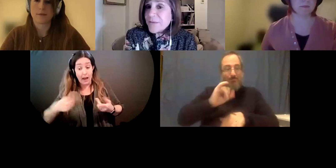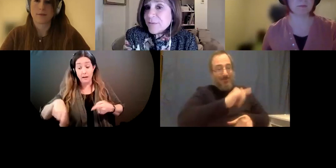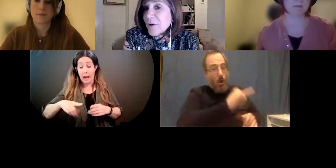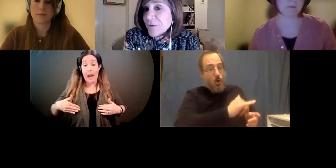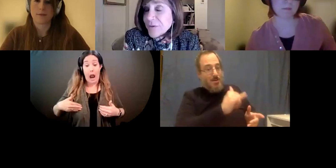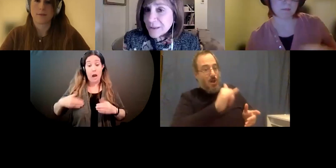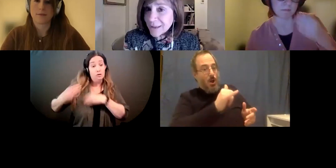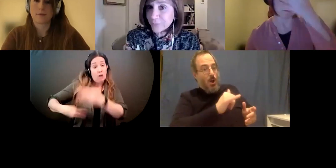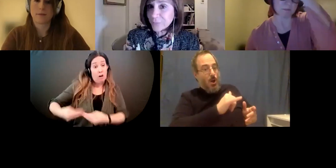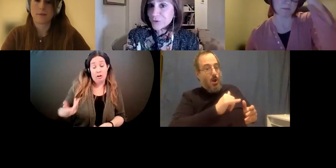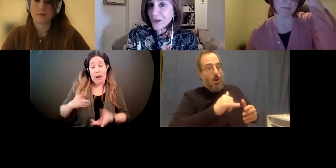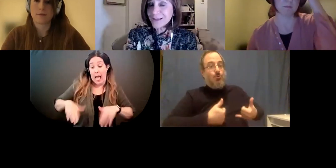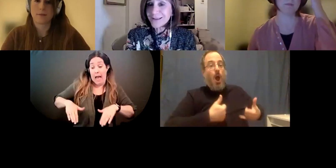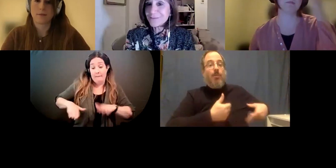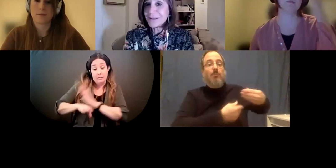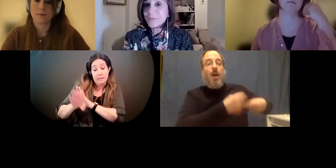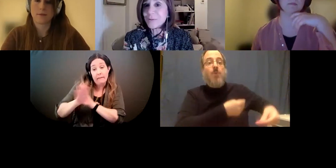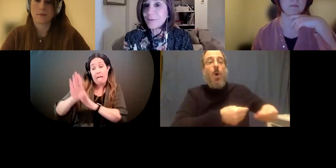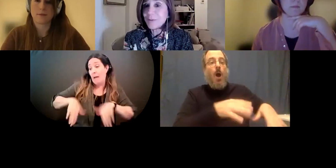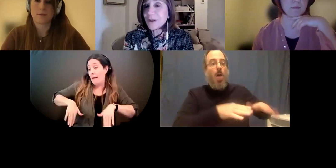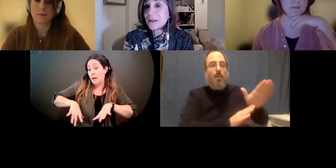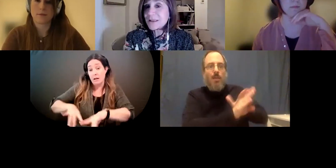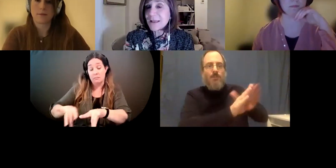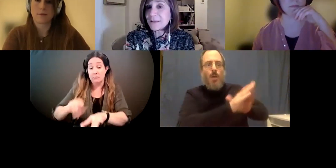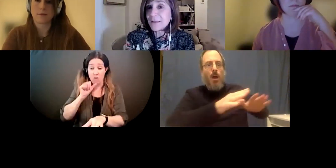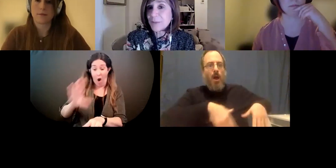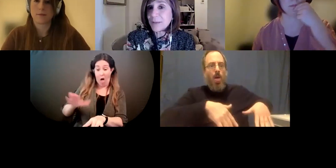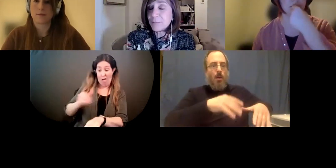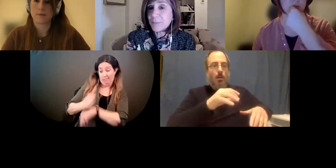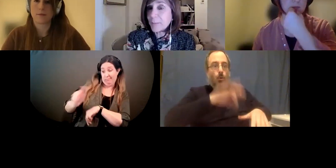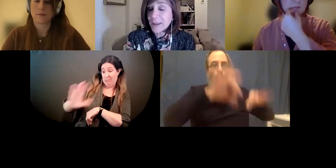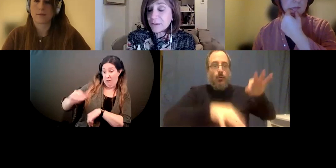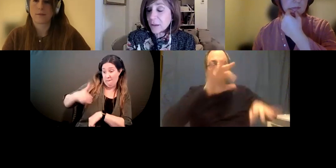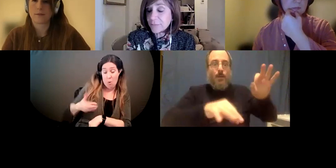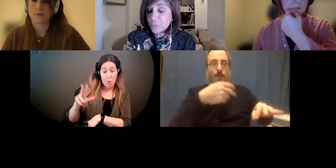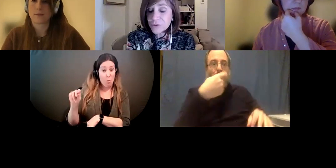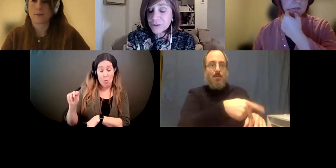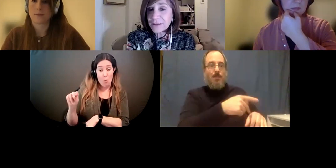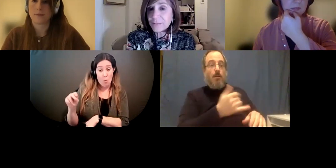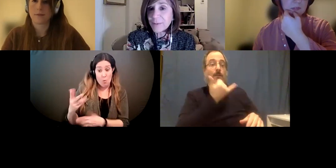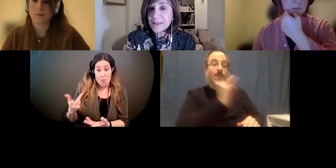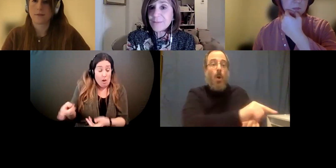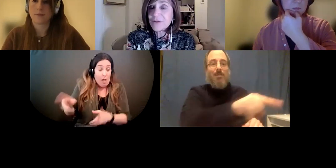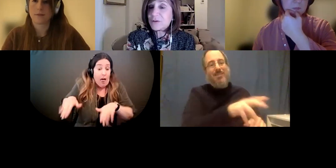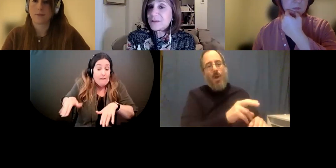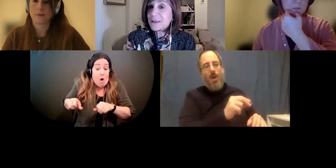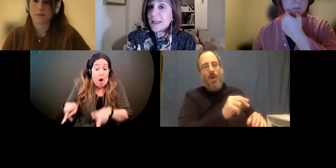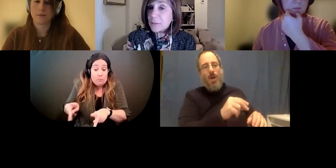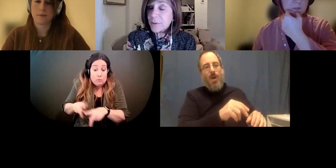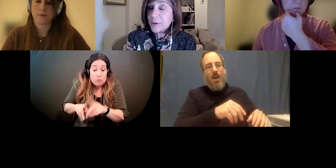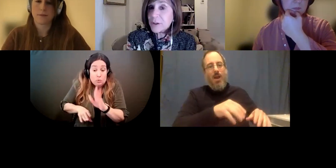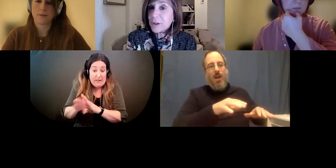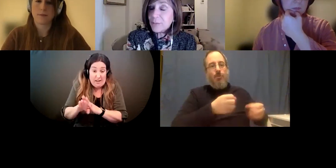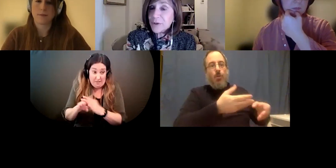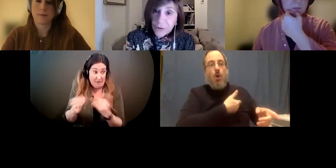it's not their fault that they didn't get a full chance to develop them. And because, and unfortunately, the pandemic certainly didn't